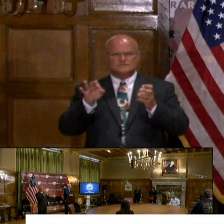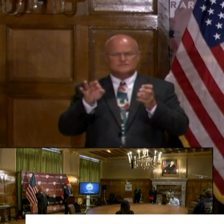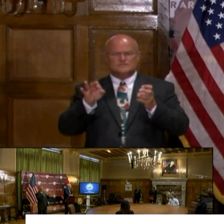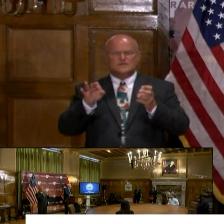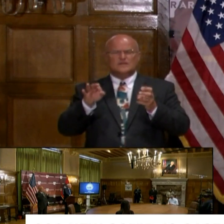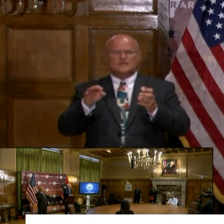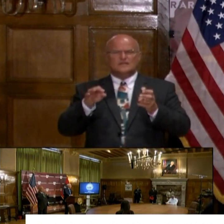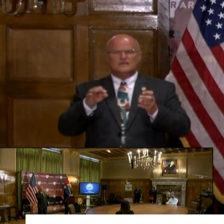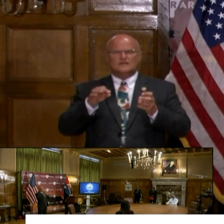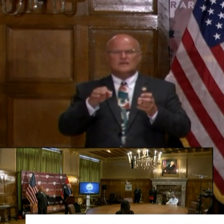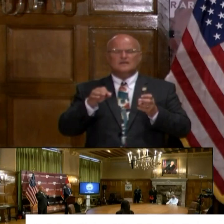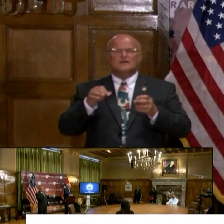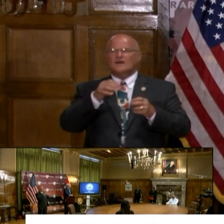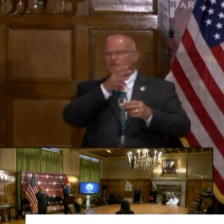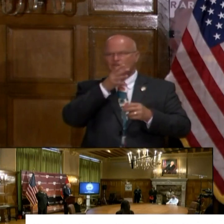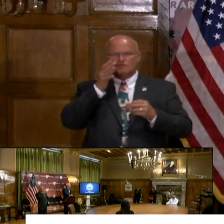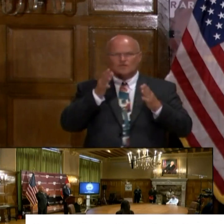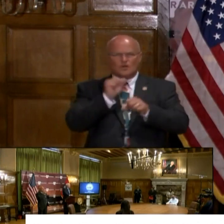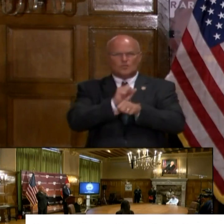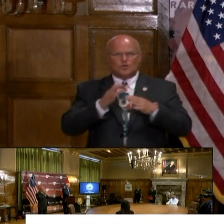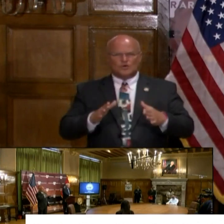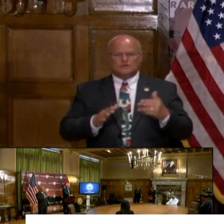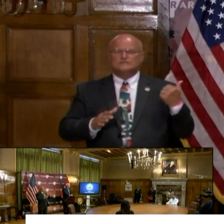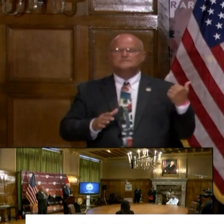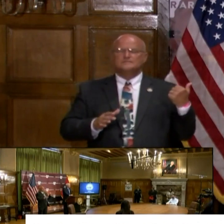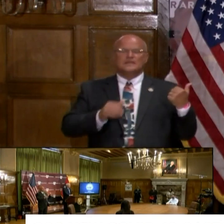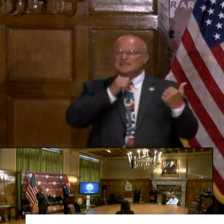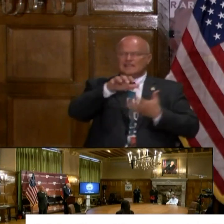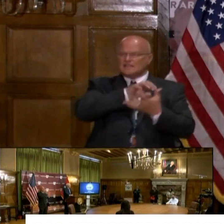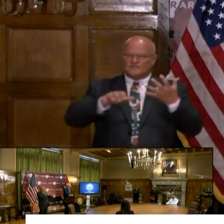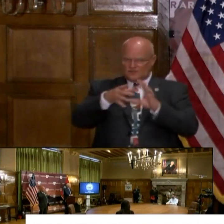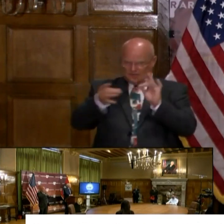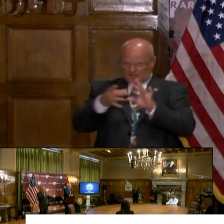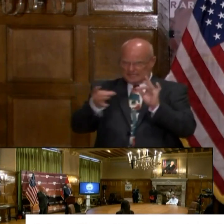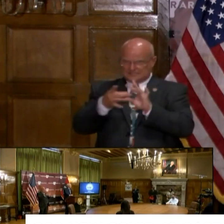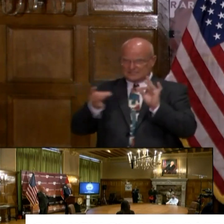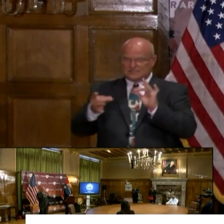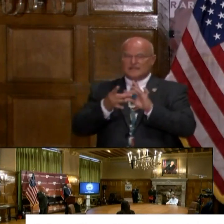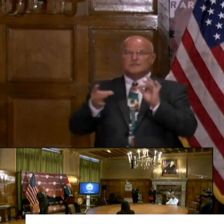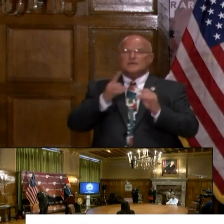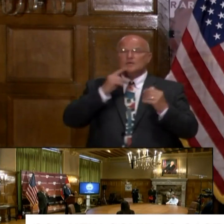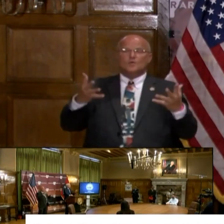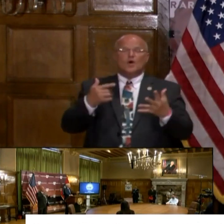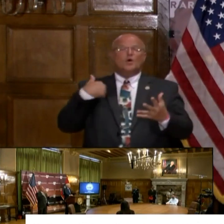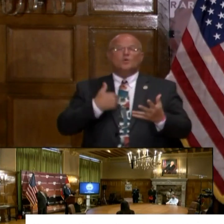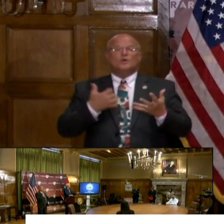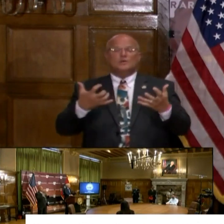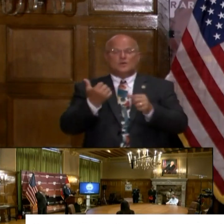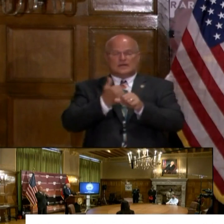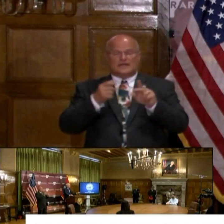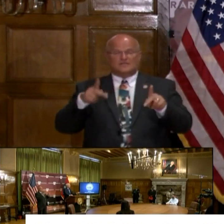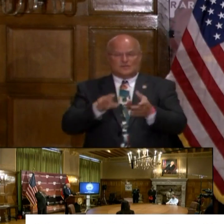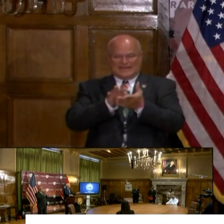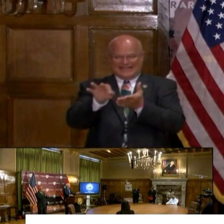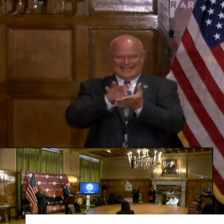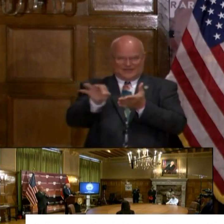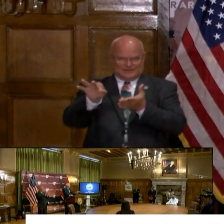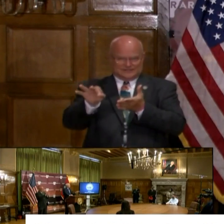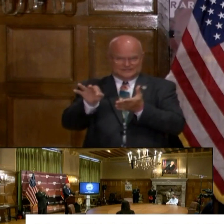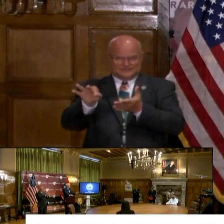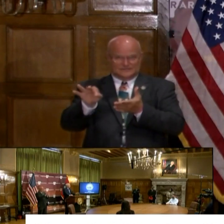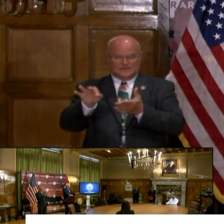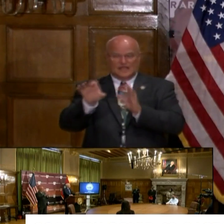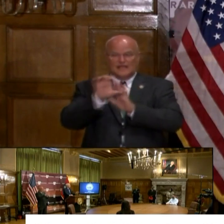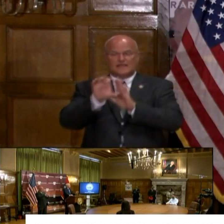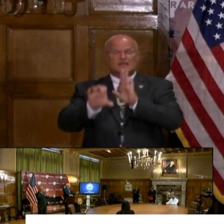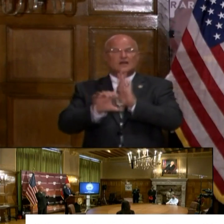congressional representatives. Well, it's important not to confuse the message. And the message is we want everybody counted.